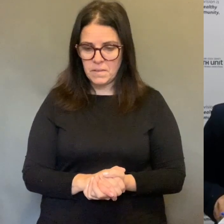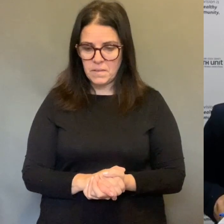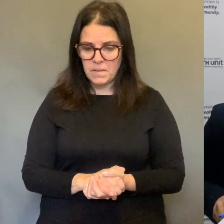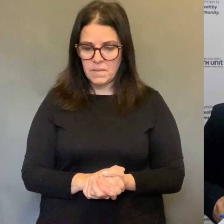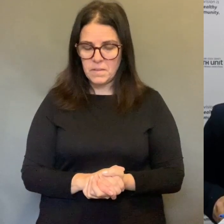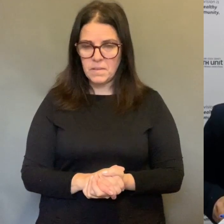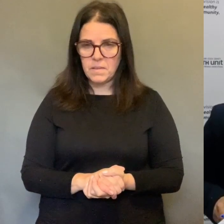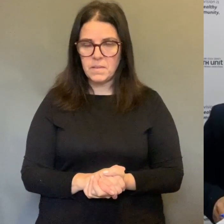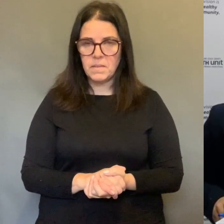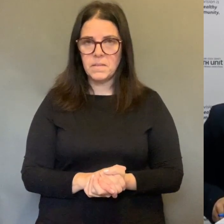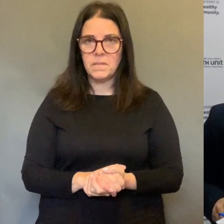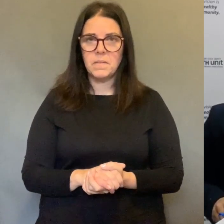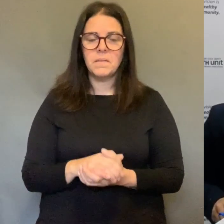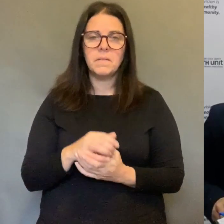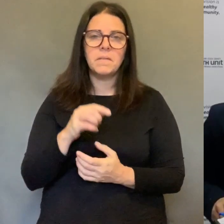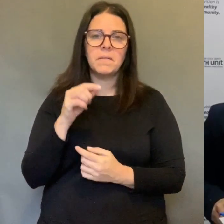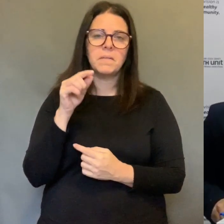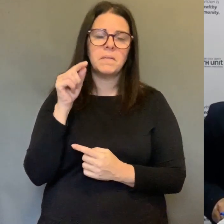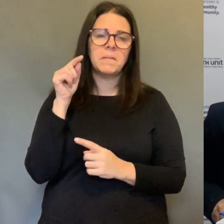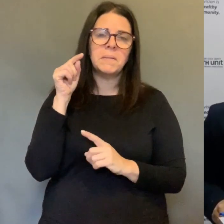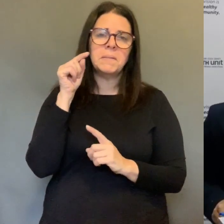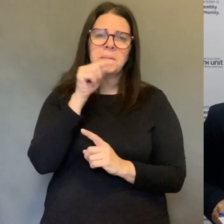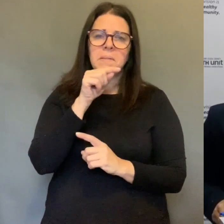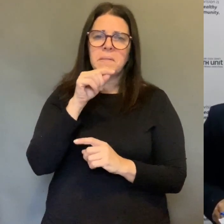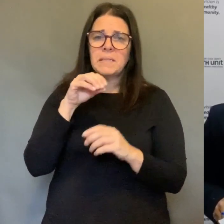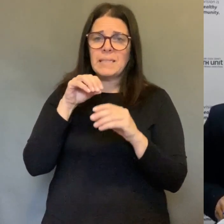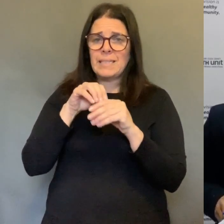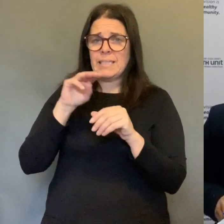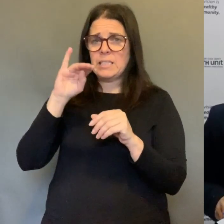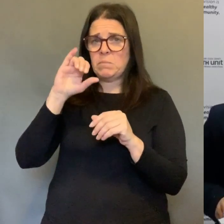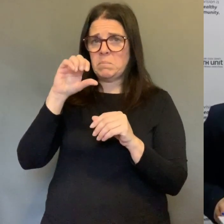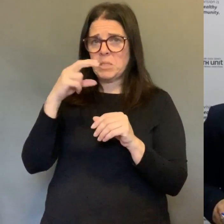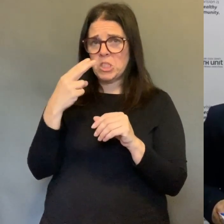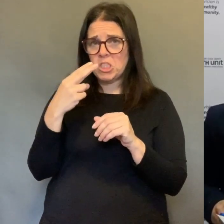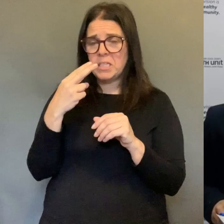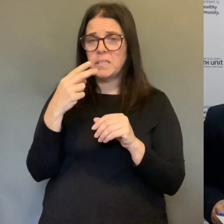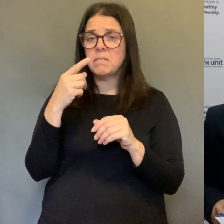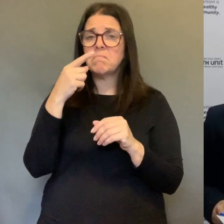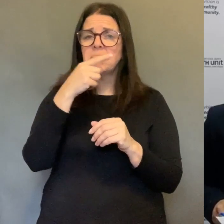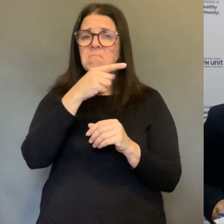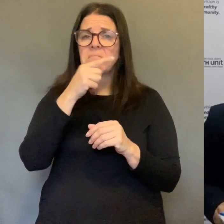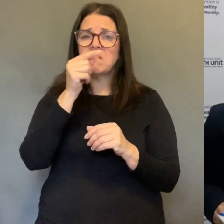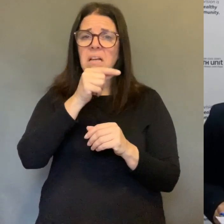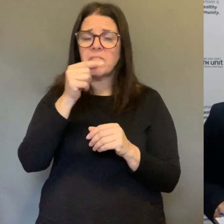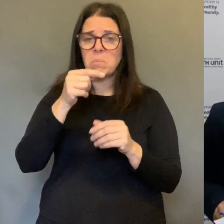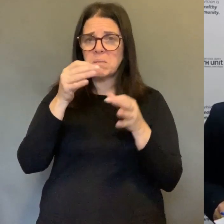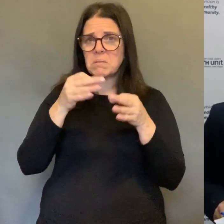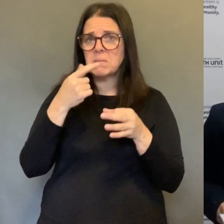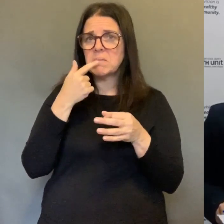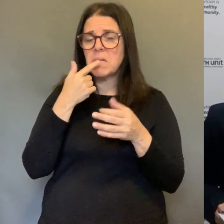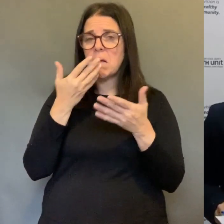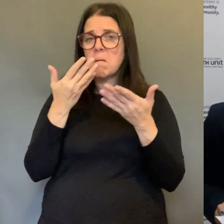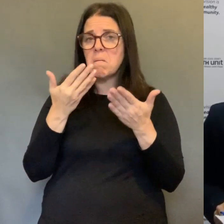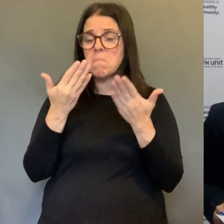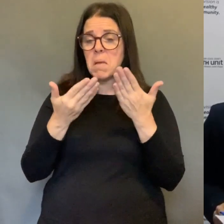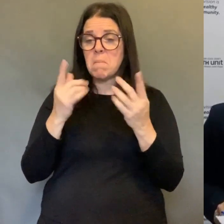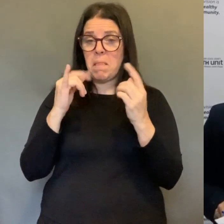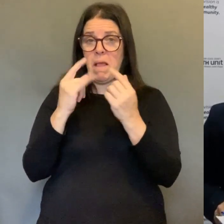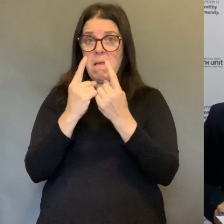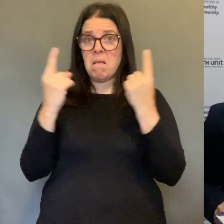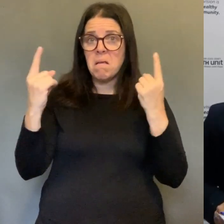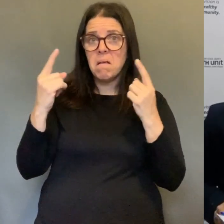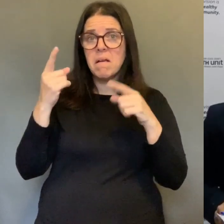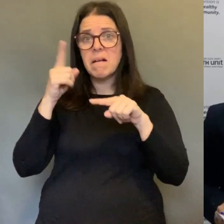this concern, and we should be taking every step very cautiously. As I said, most of